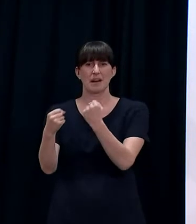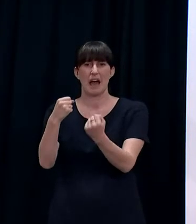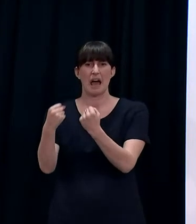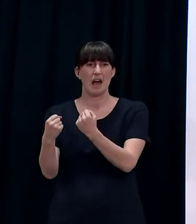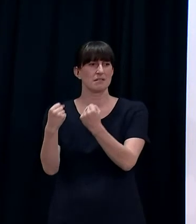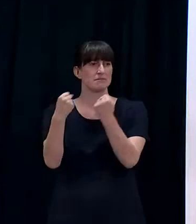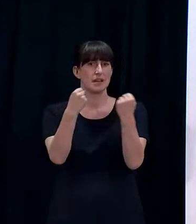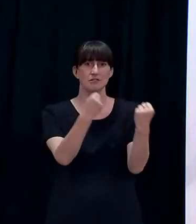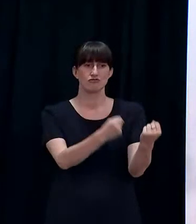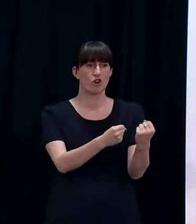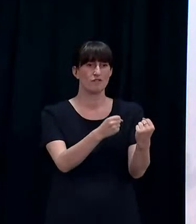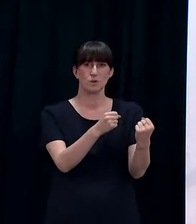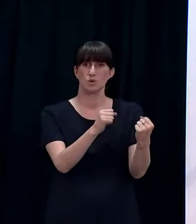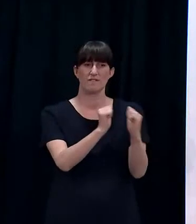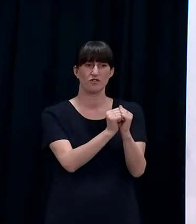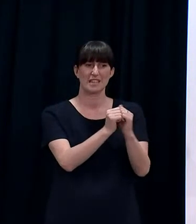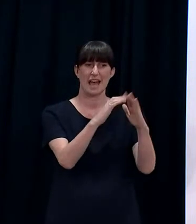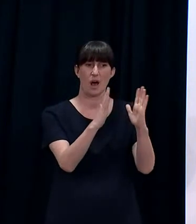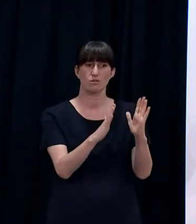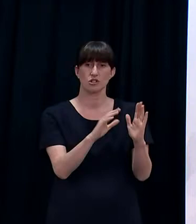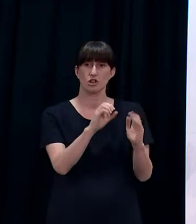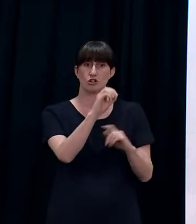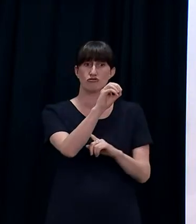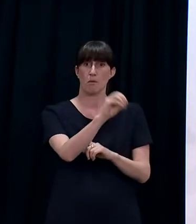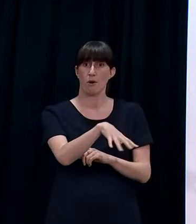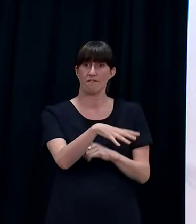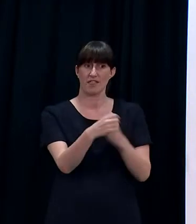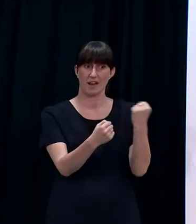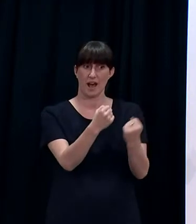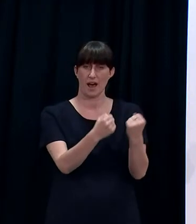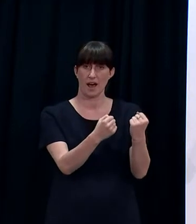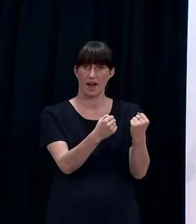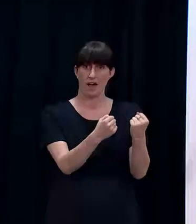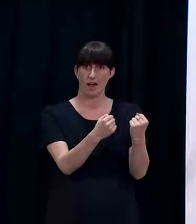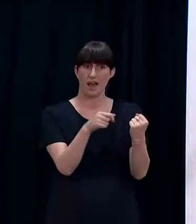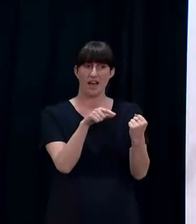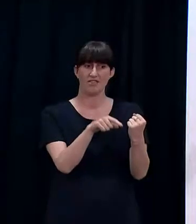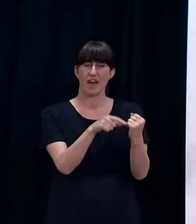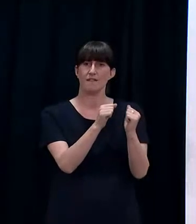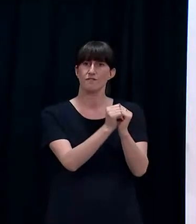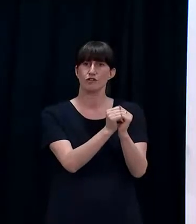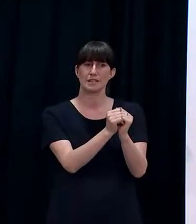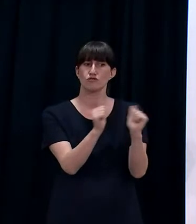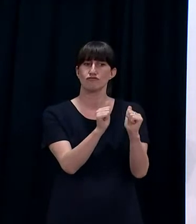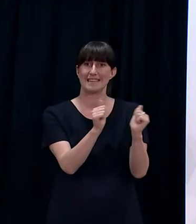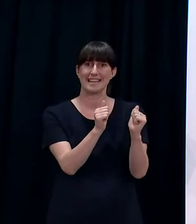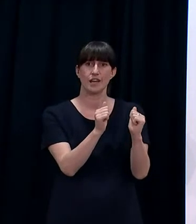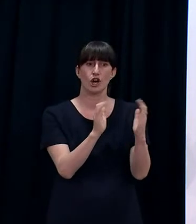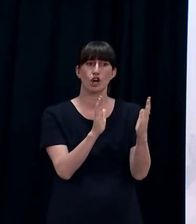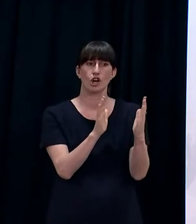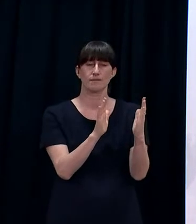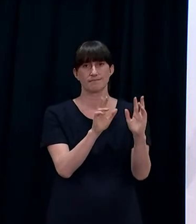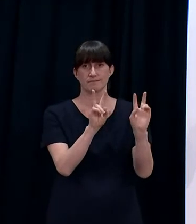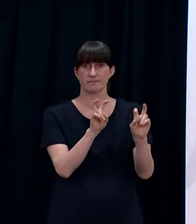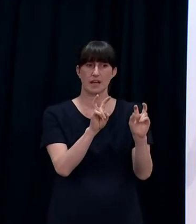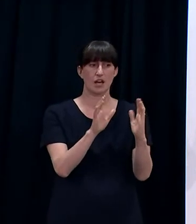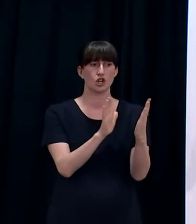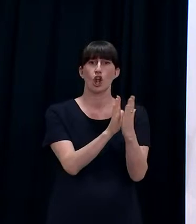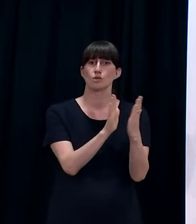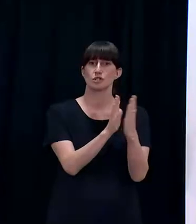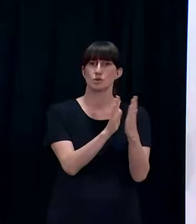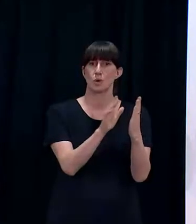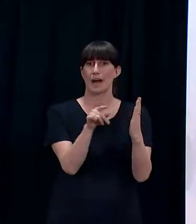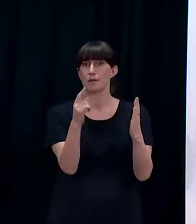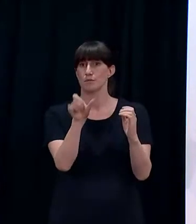then returned home. That friend was already separately identified as a contact and was already in